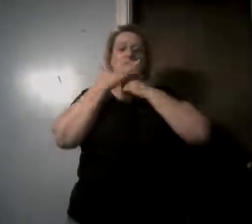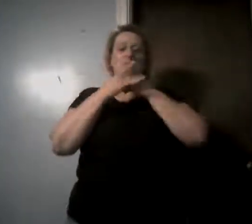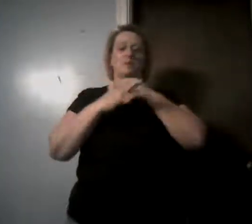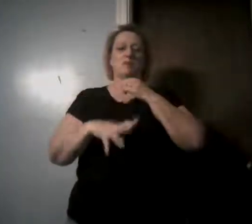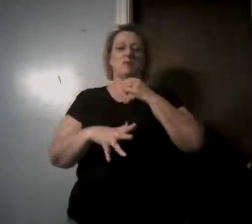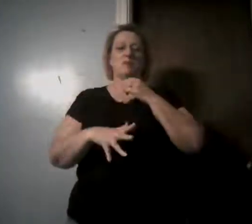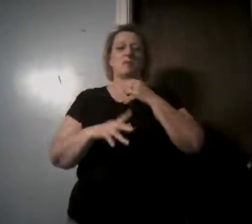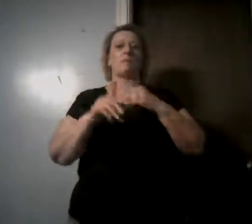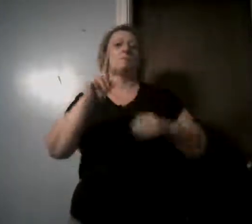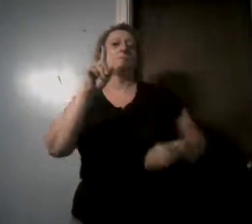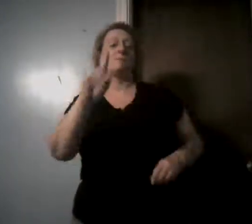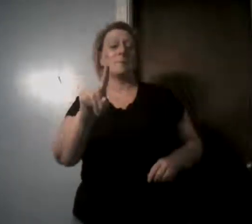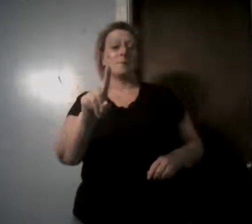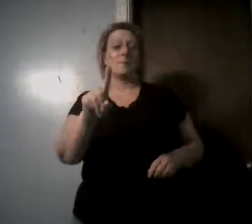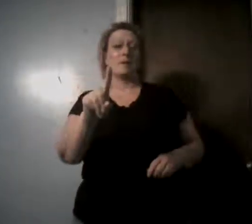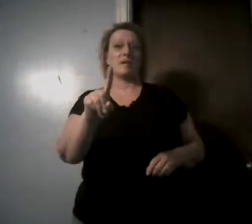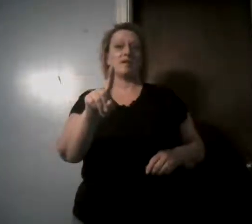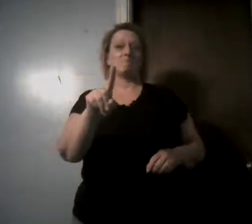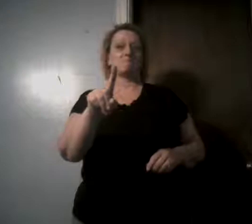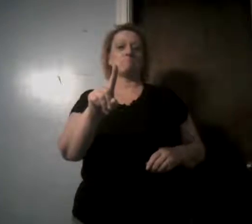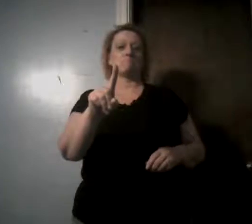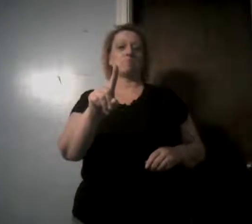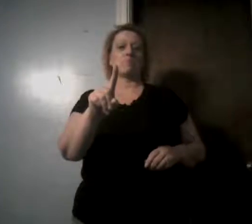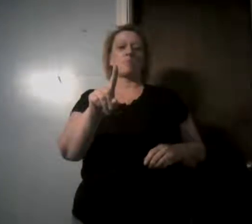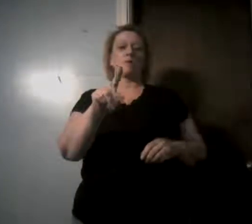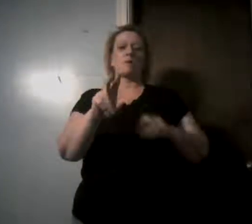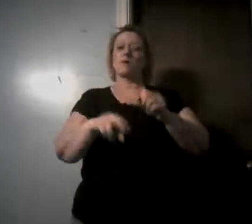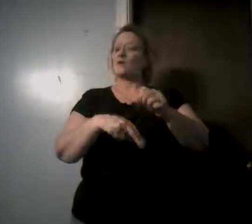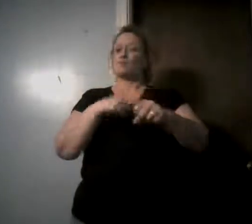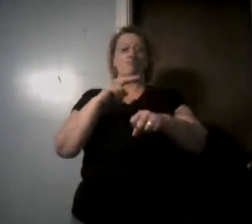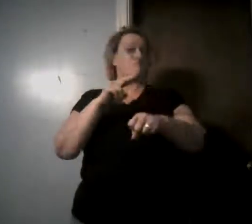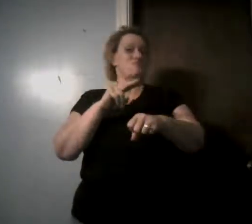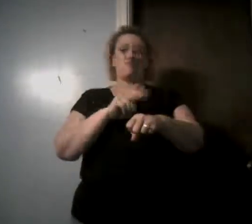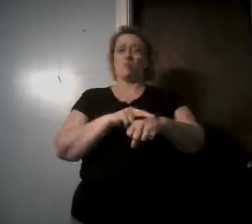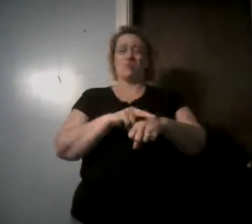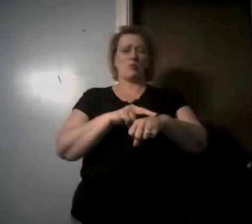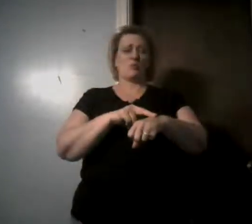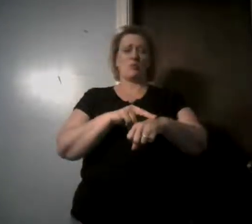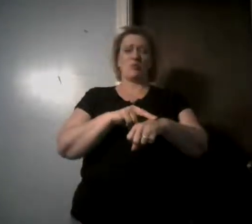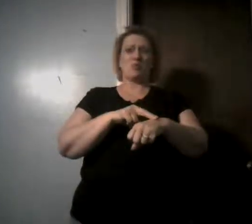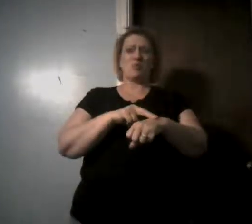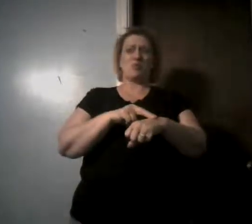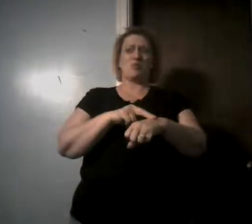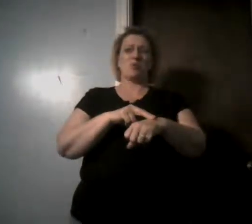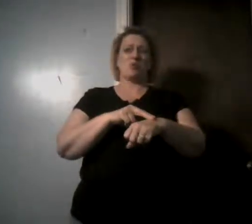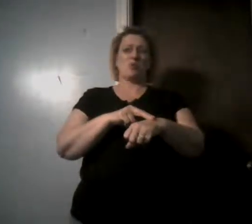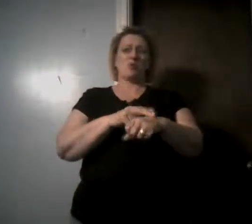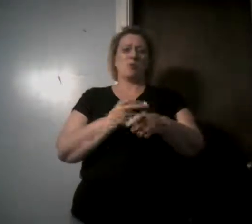but they can also form abnormally, causing a heart attack, stroke, or other serious medical problems.